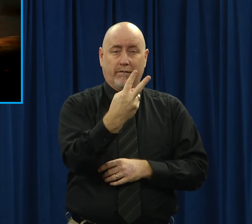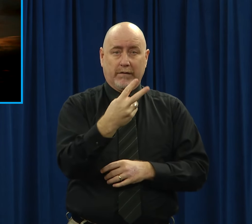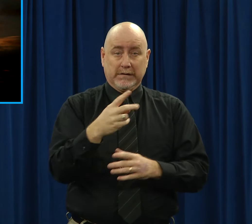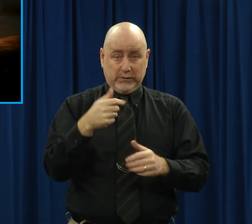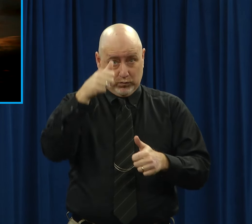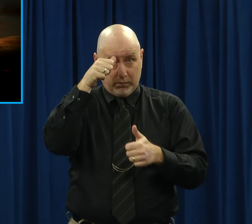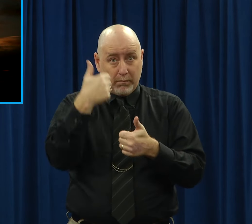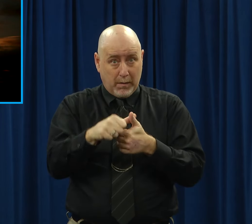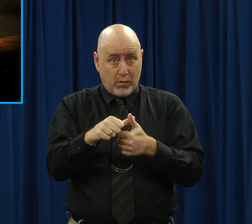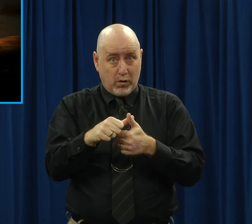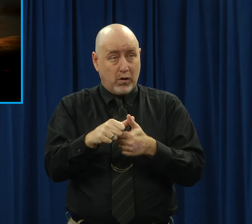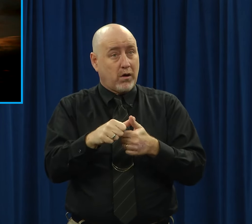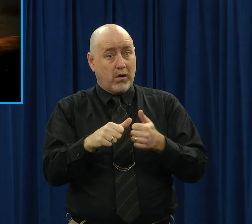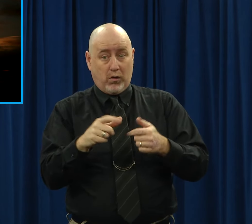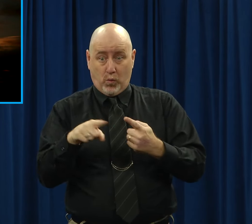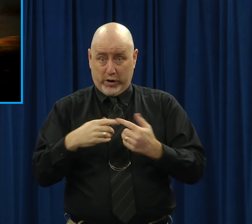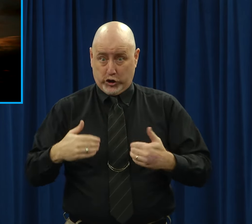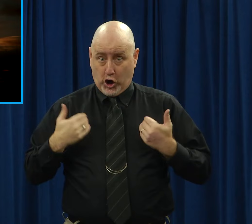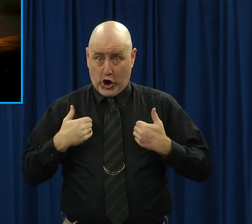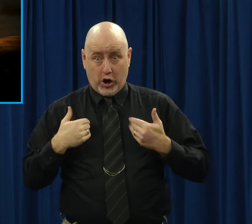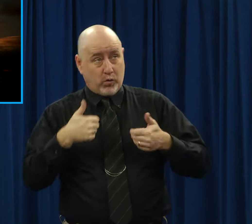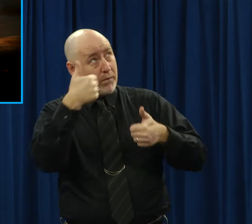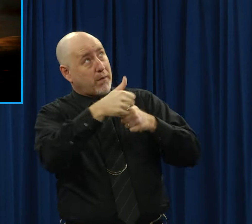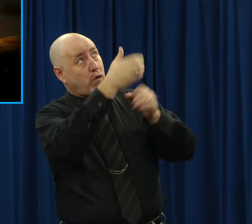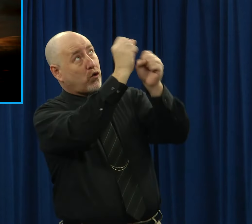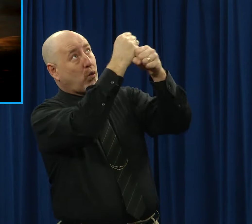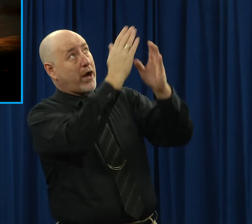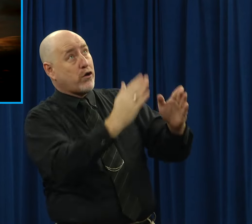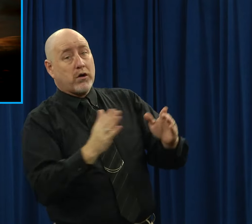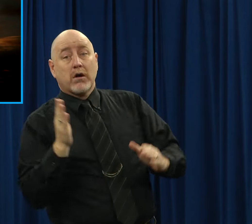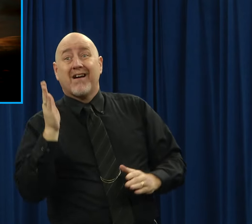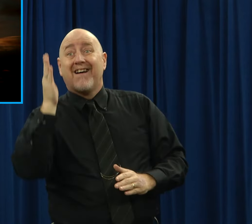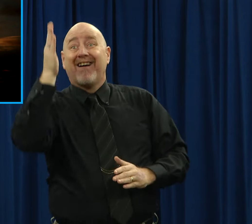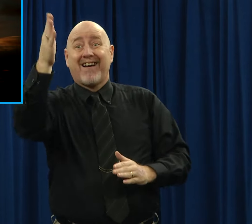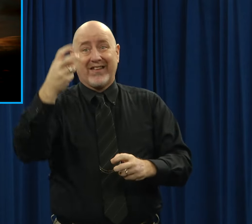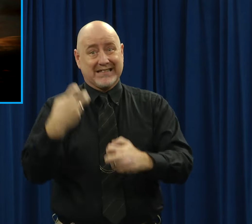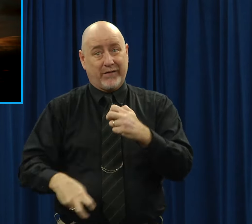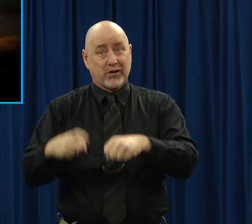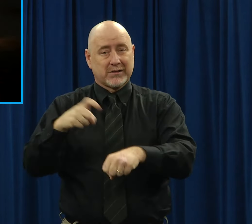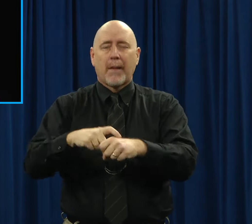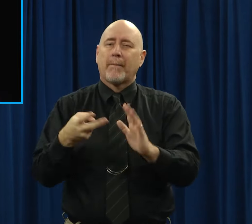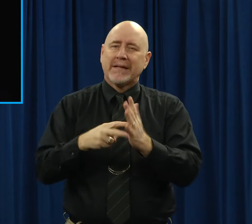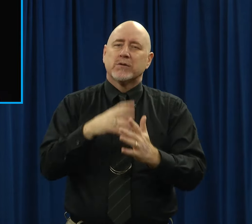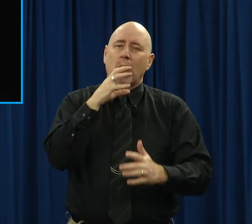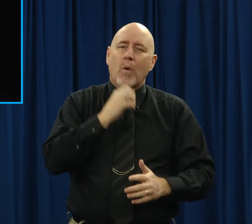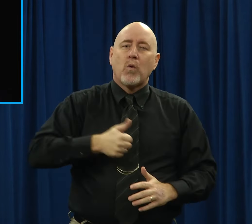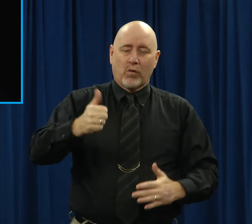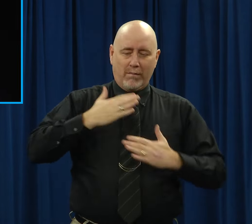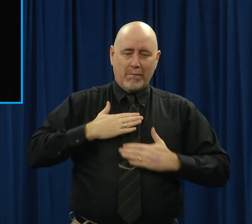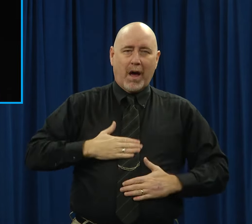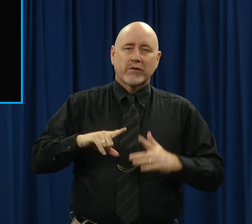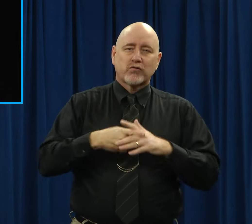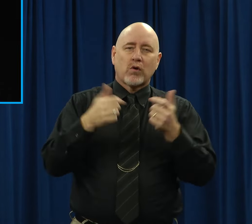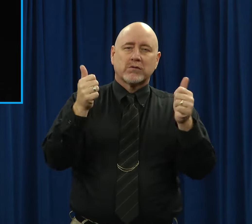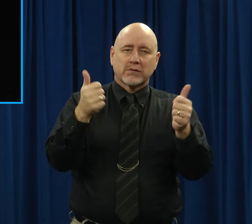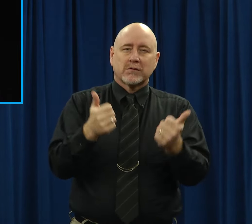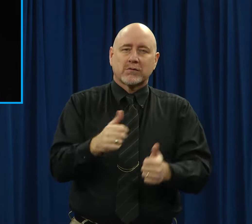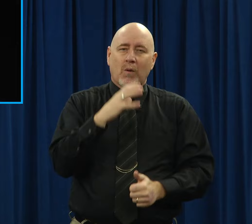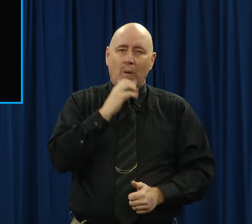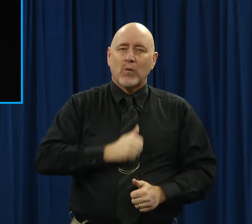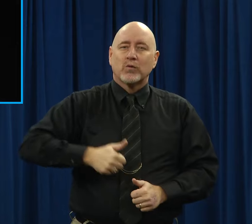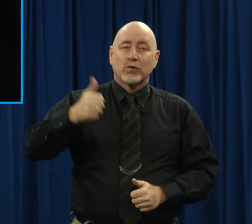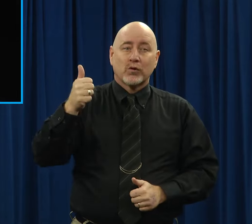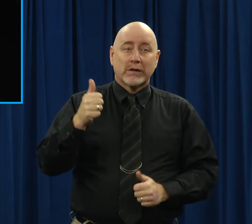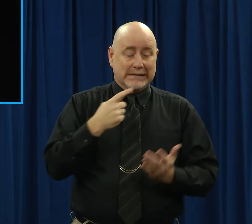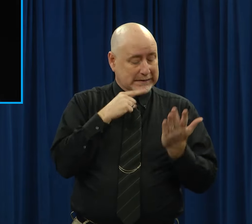says, remember now your Creator in the days of your youth, before the difficult days come. That is, when you begin to get old, the physical body